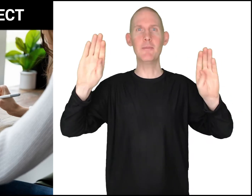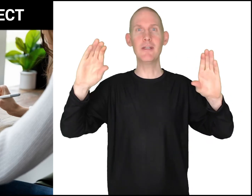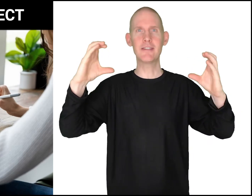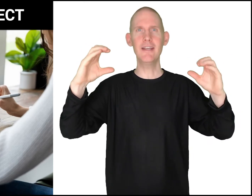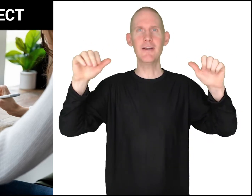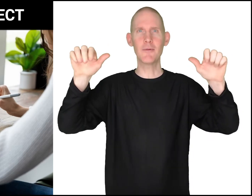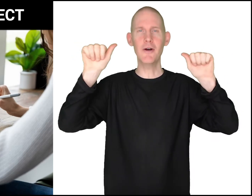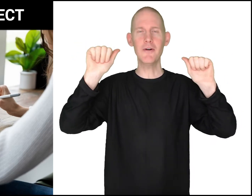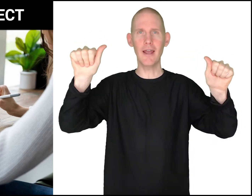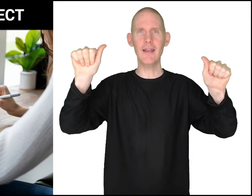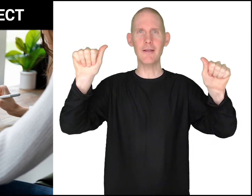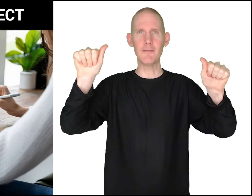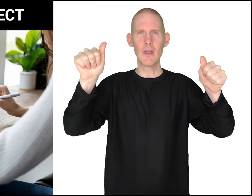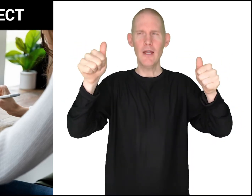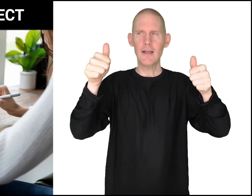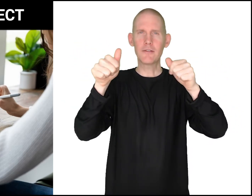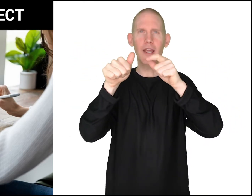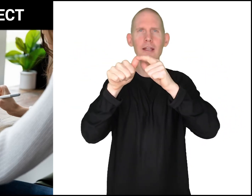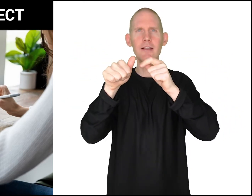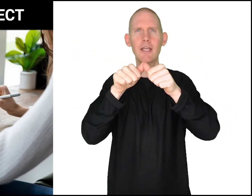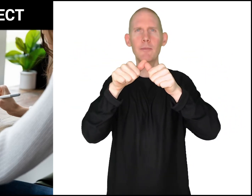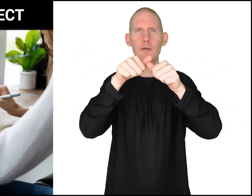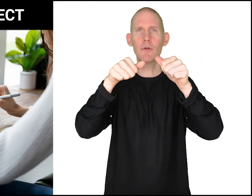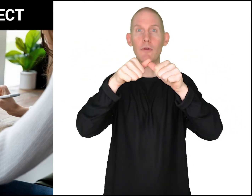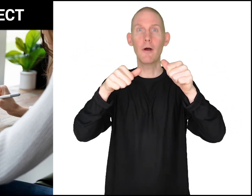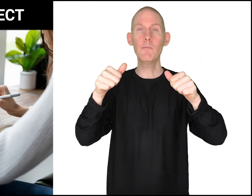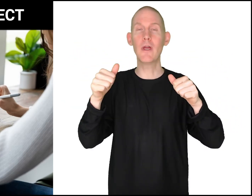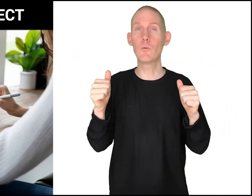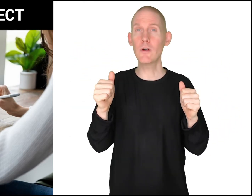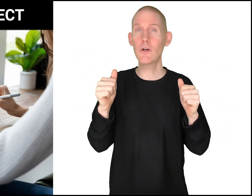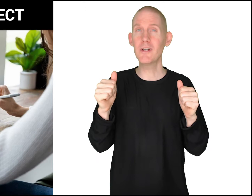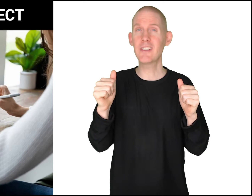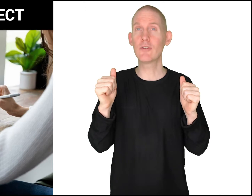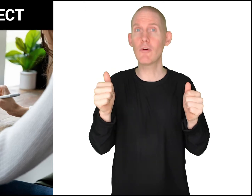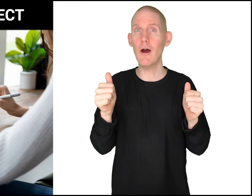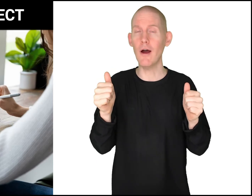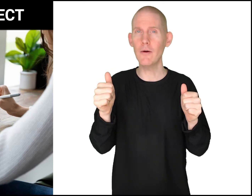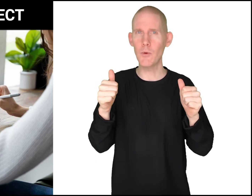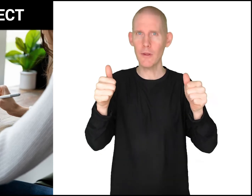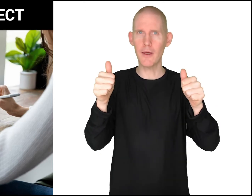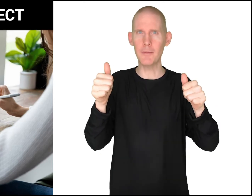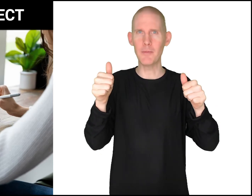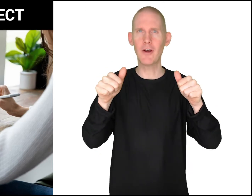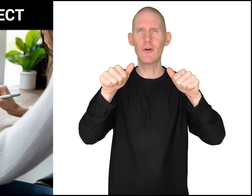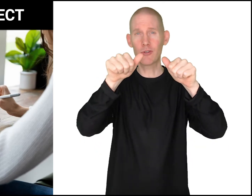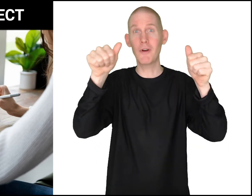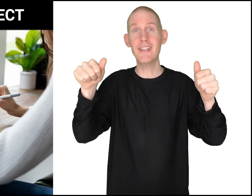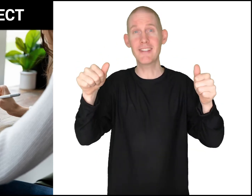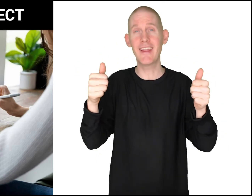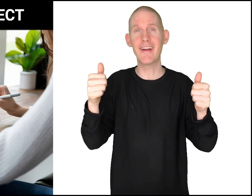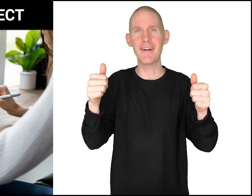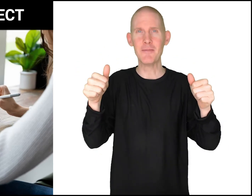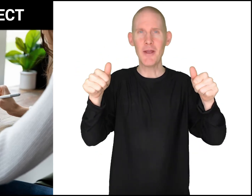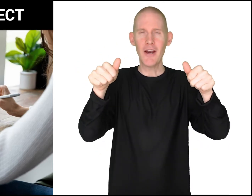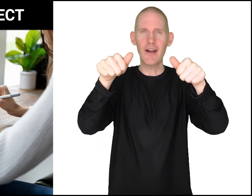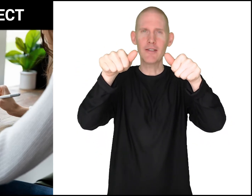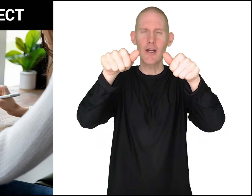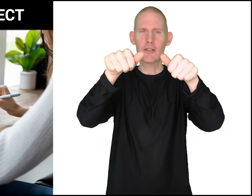B, C. Here we go, A. Now take the tips of your thumb and we're going to draw with them, all right, or trace in the air, all right?